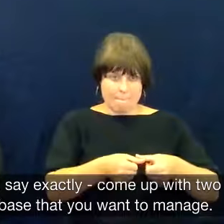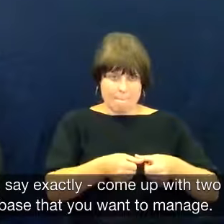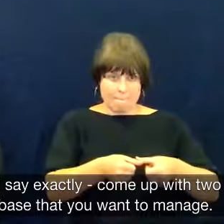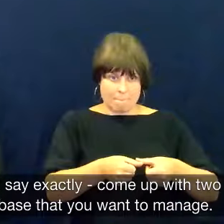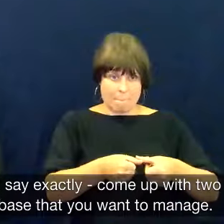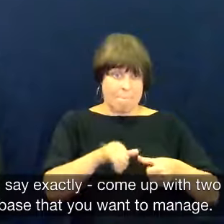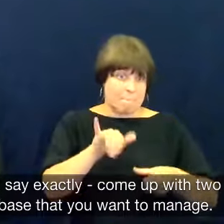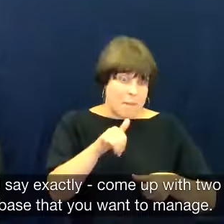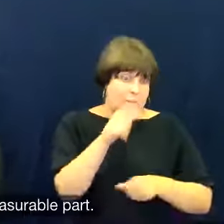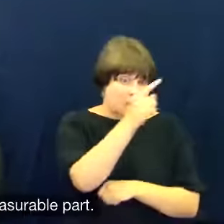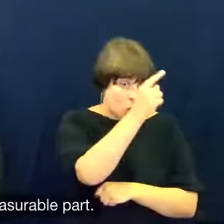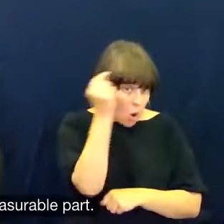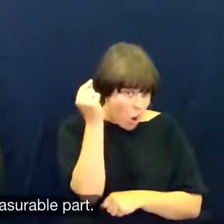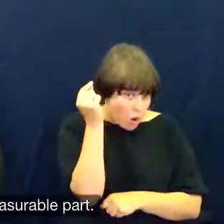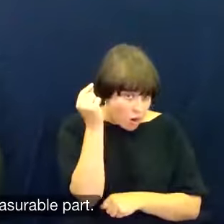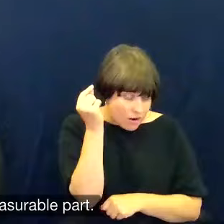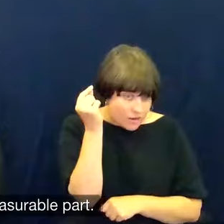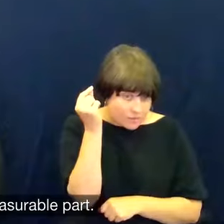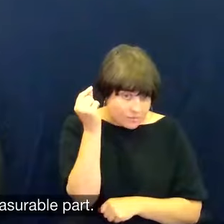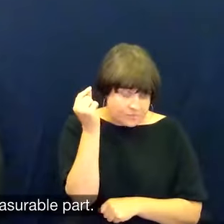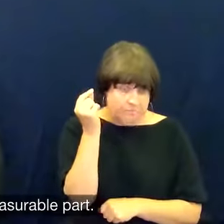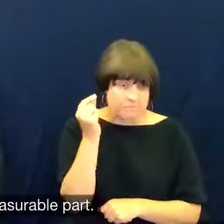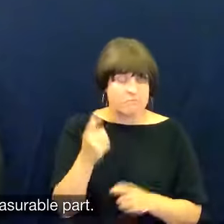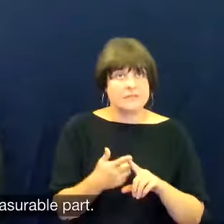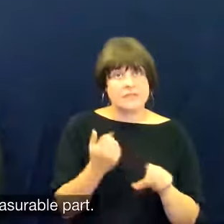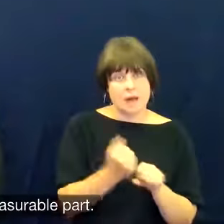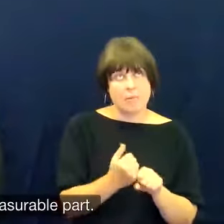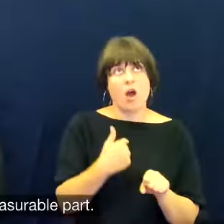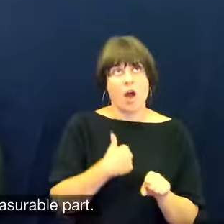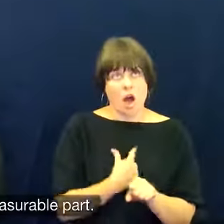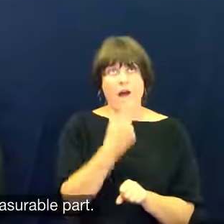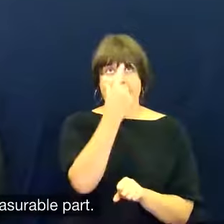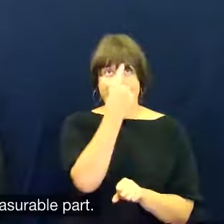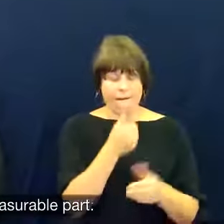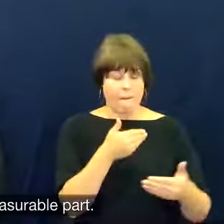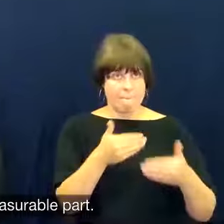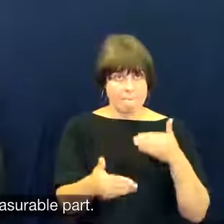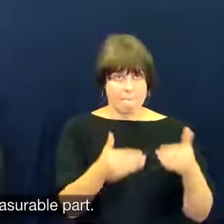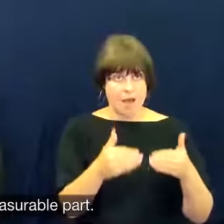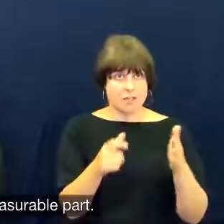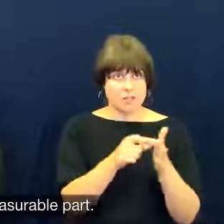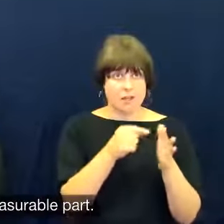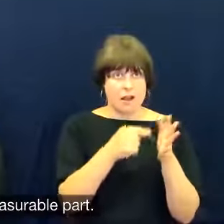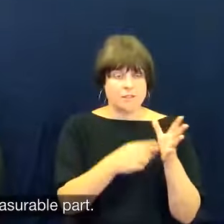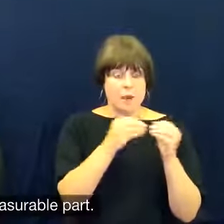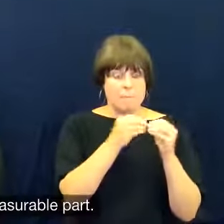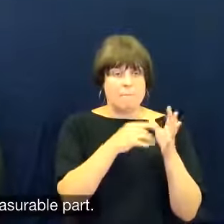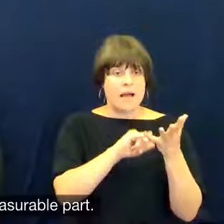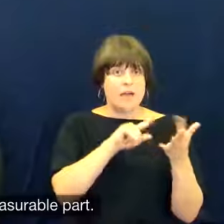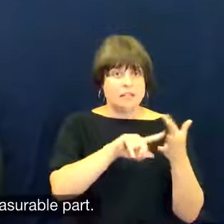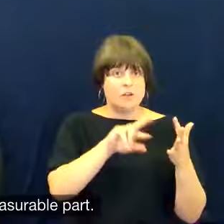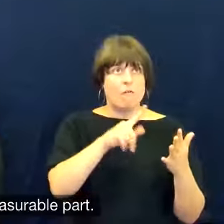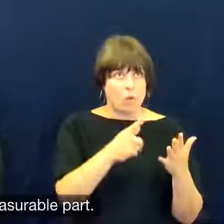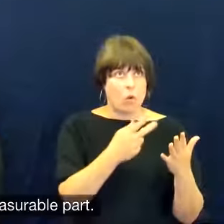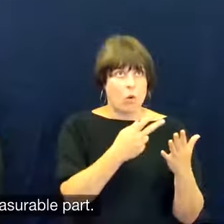so maybe the goal is that I can manage the database for A, B, and C,